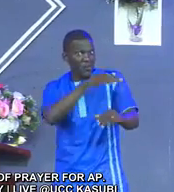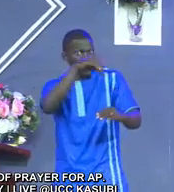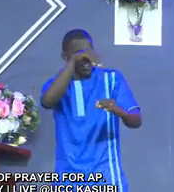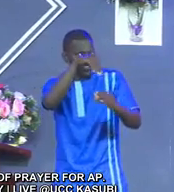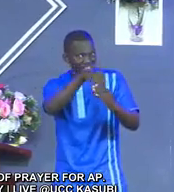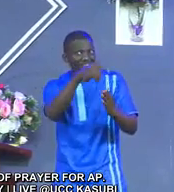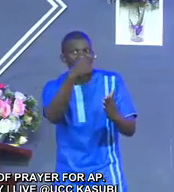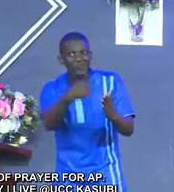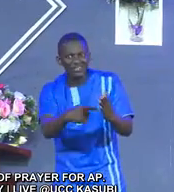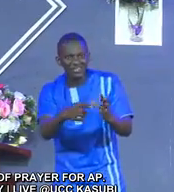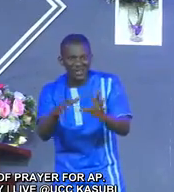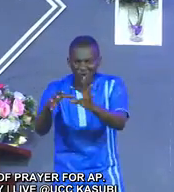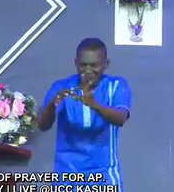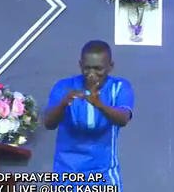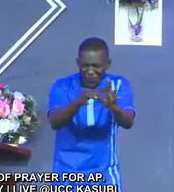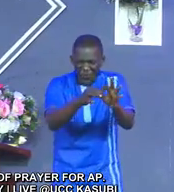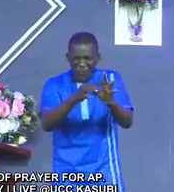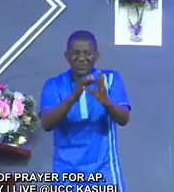prayer.